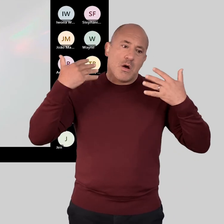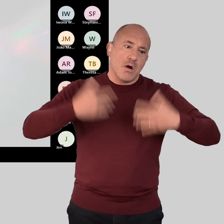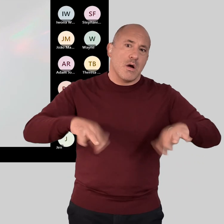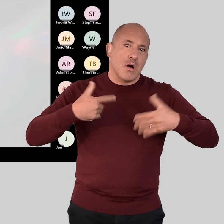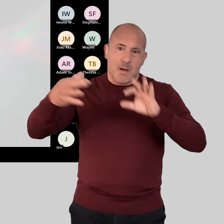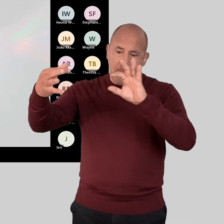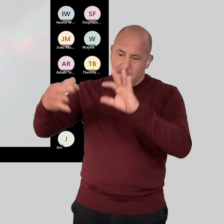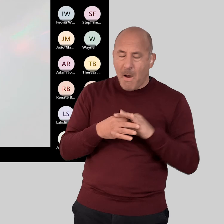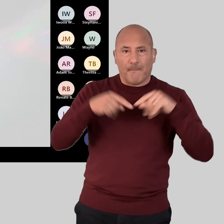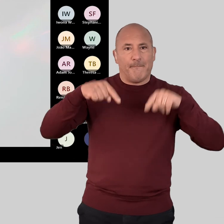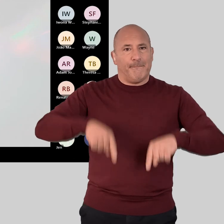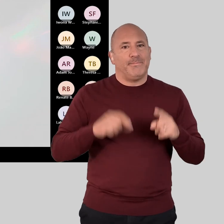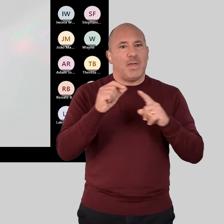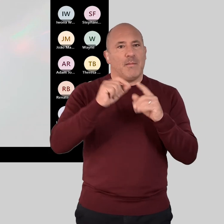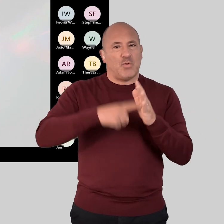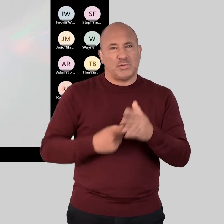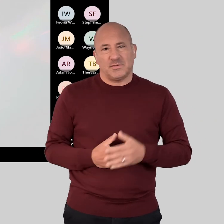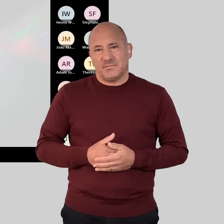project. Whoops.